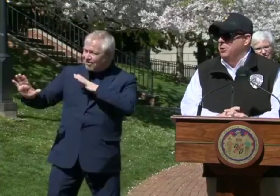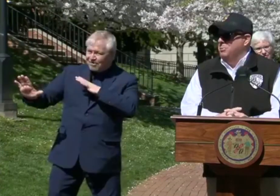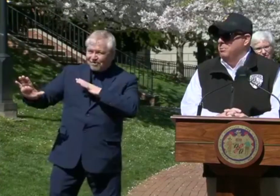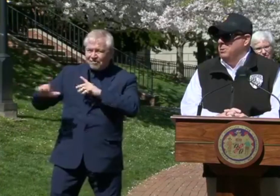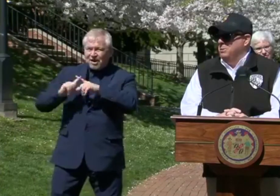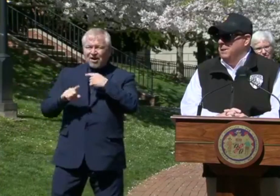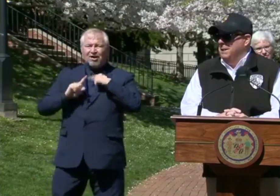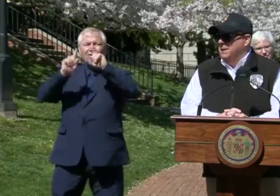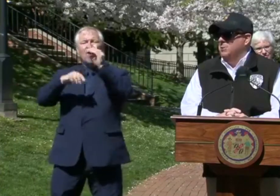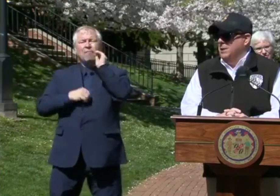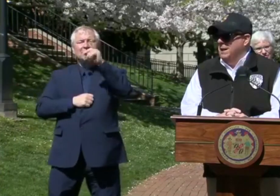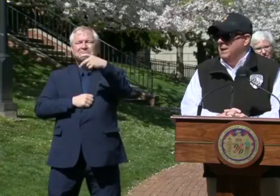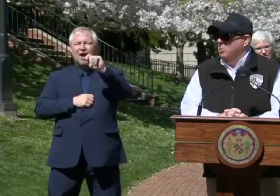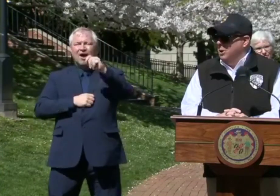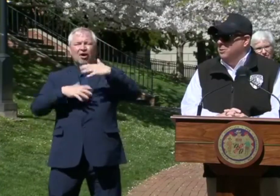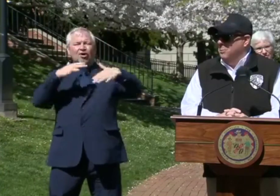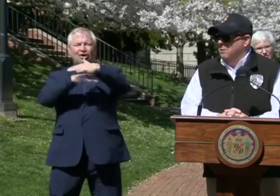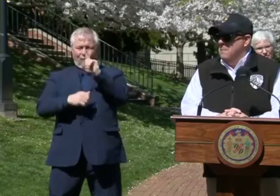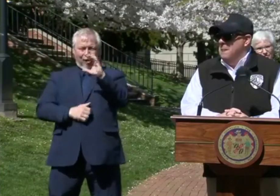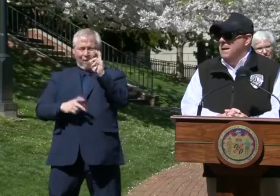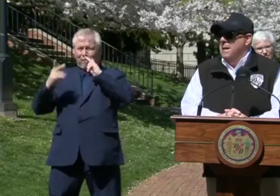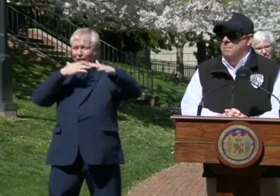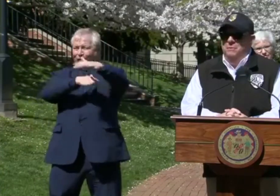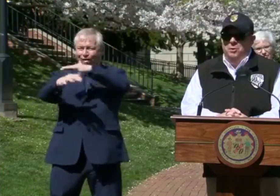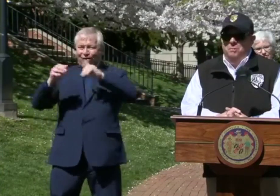crowd of 100 people congregating at a park somewhere.